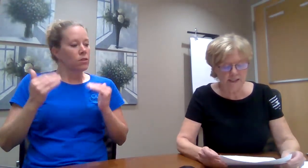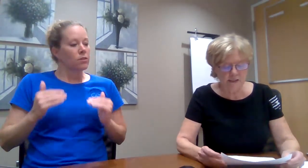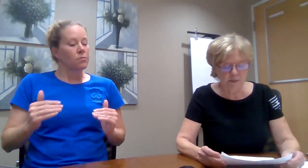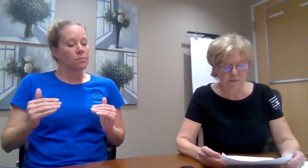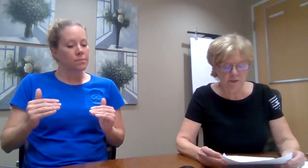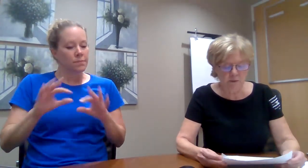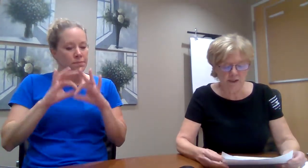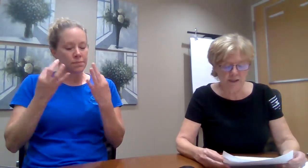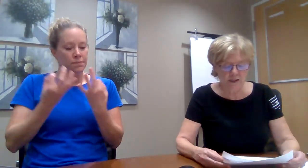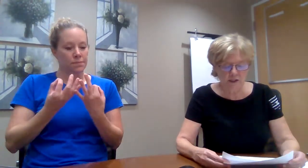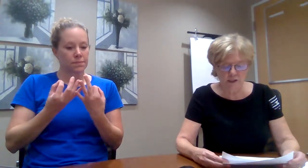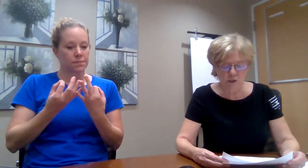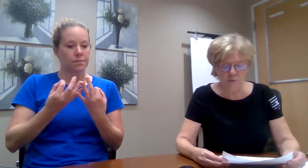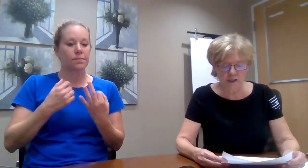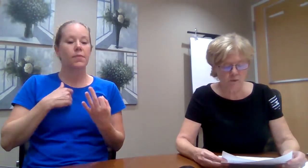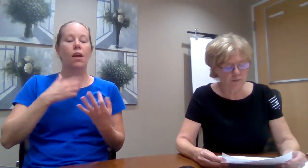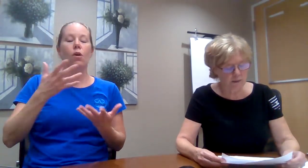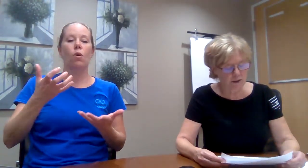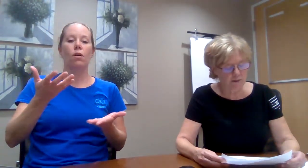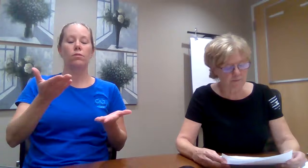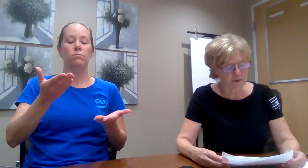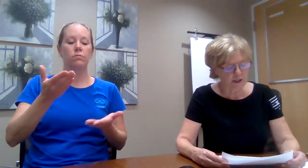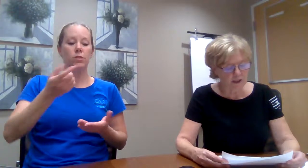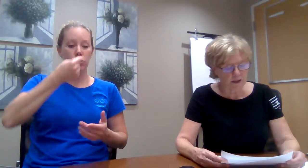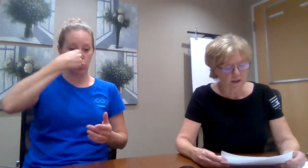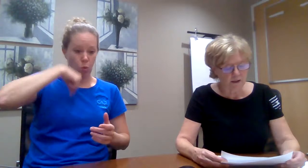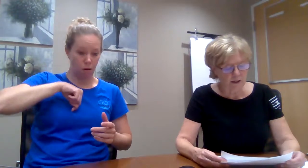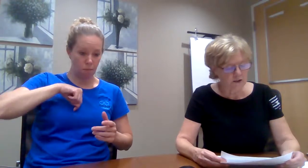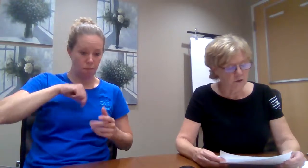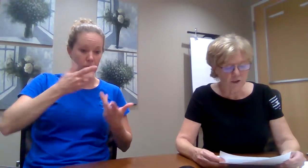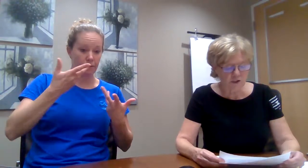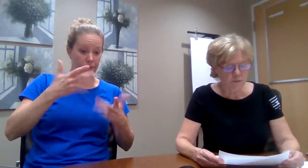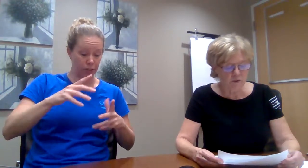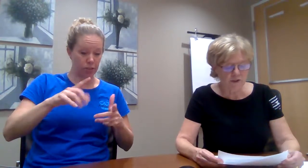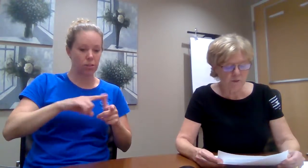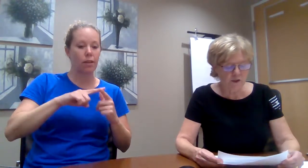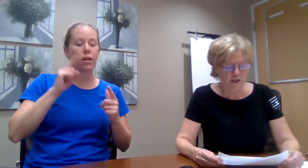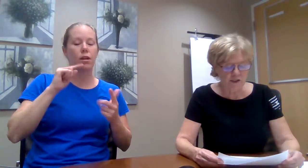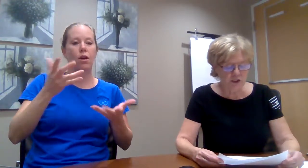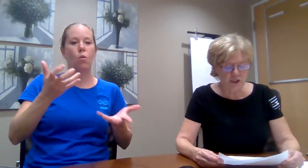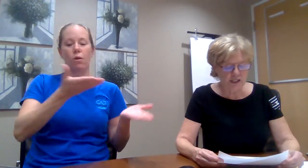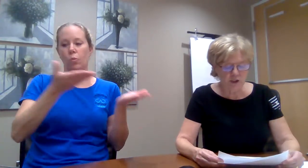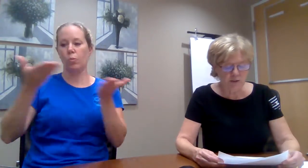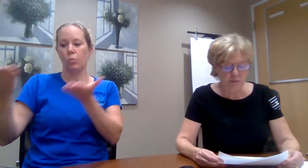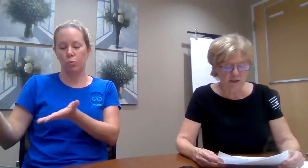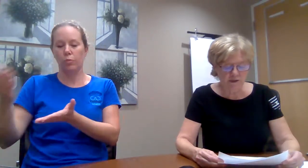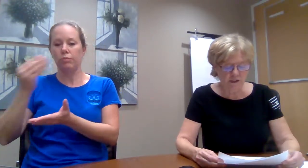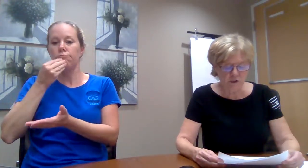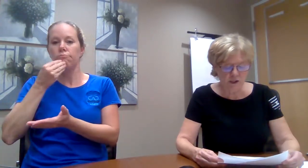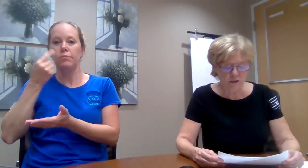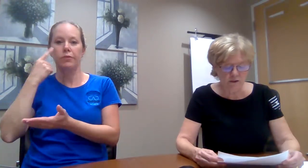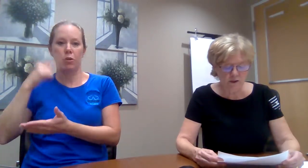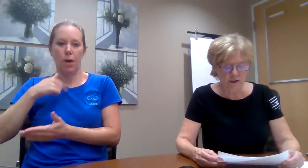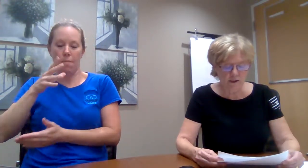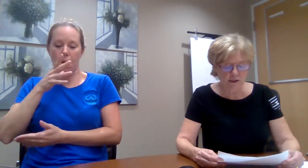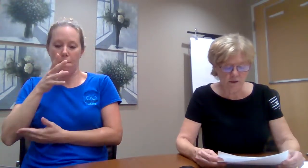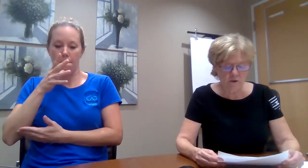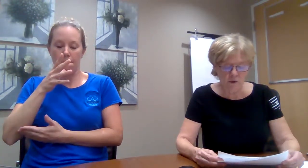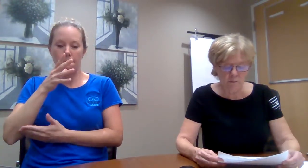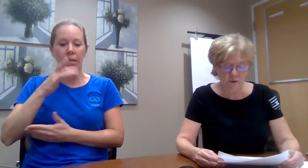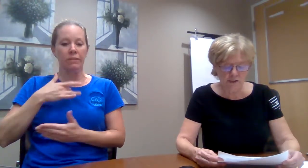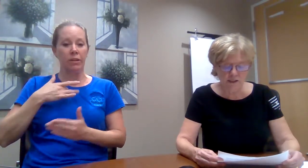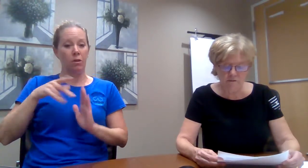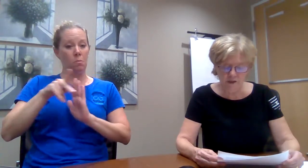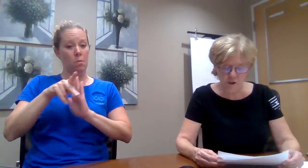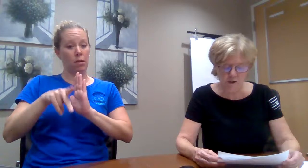COVID-19 test and be able to bring dinner in to spend with my mom. I do not support this policy change and believe it not